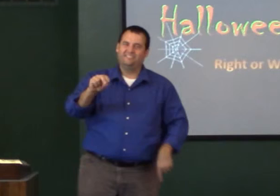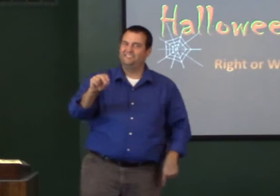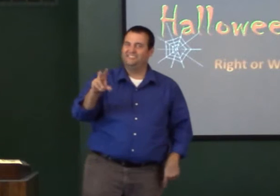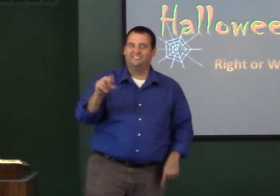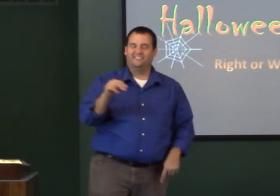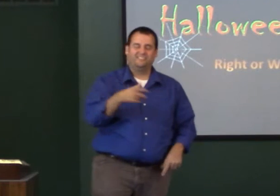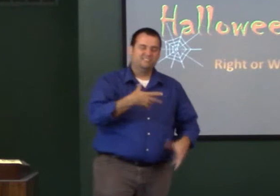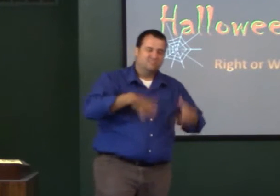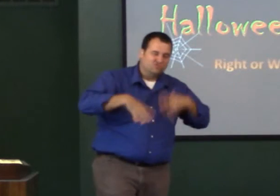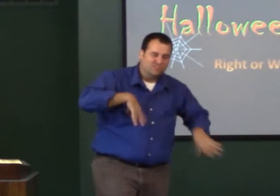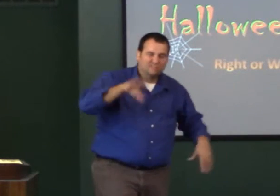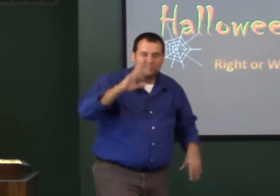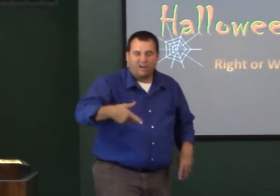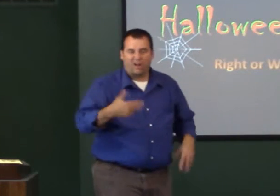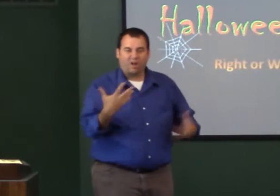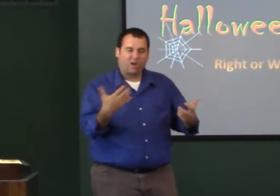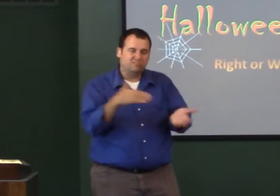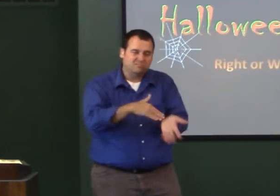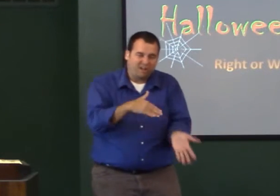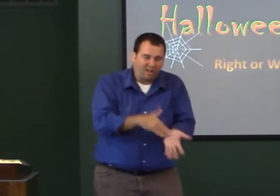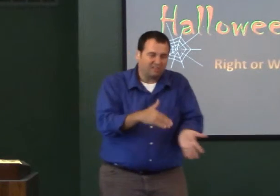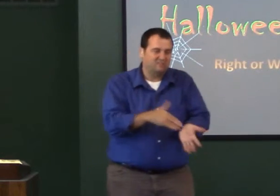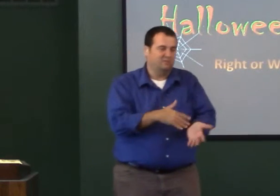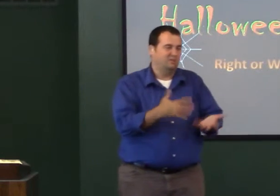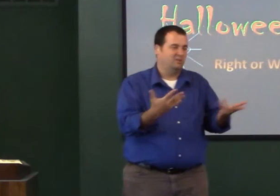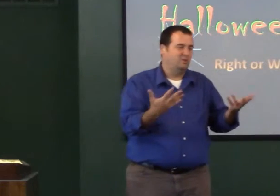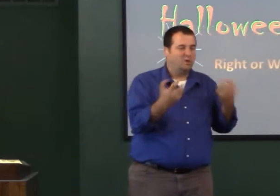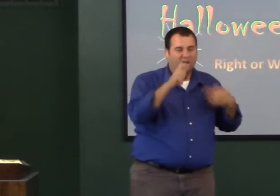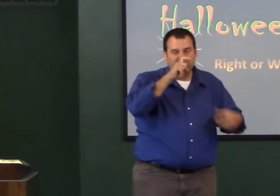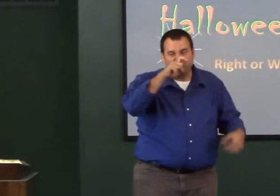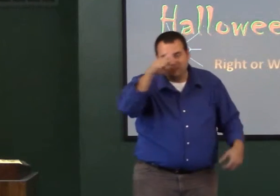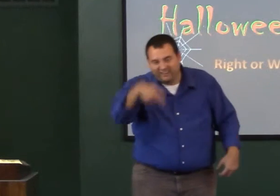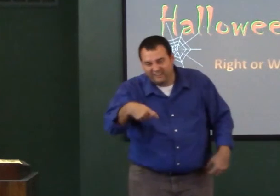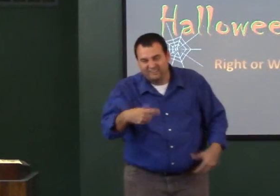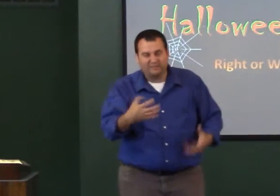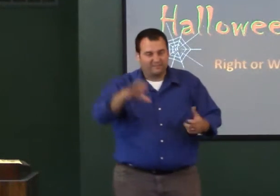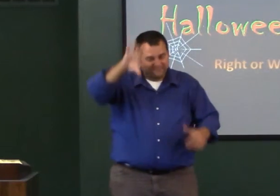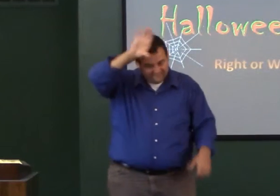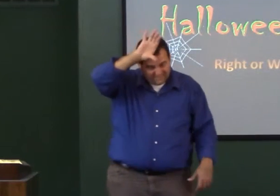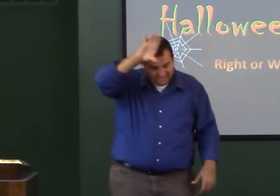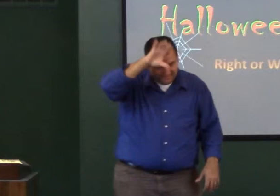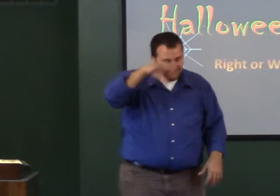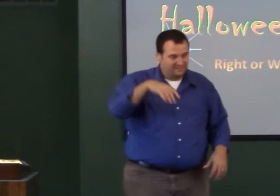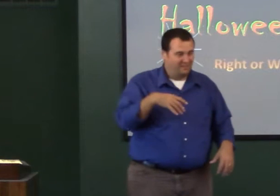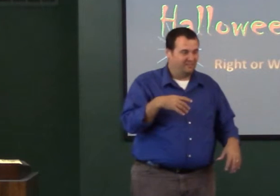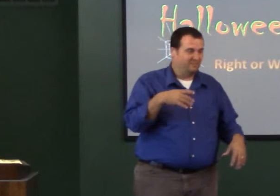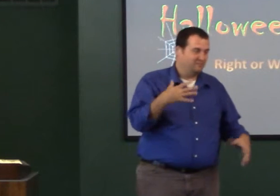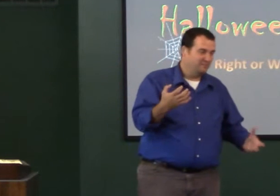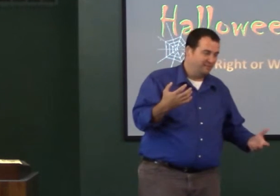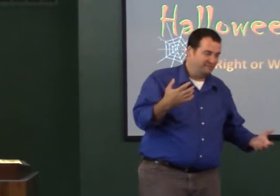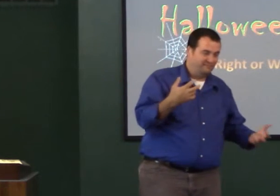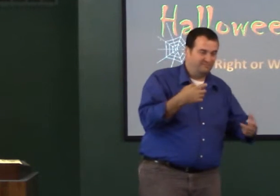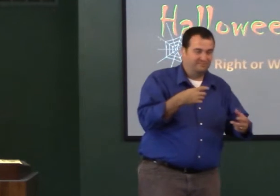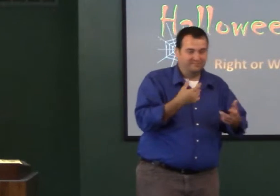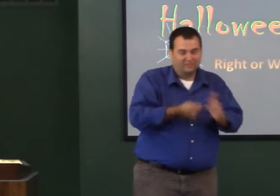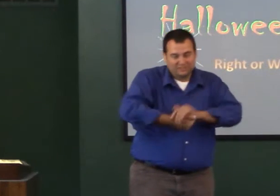No, we don't. We dress up, we you know, as a doctor, as a witch, as a